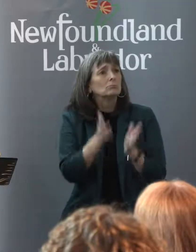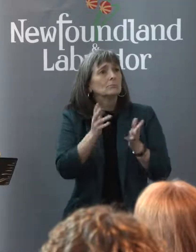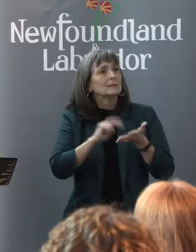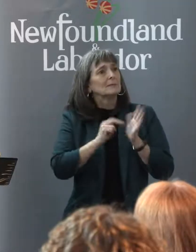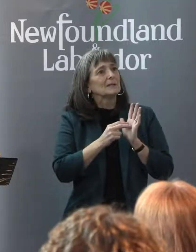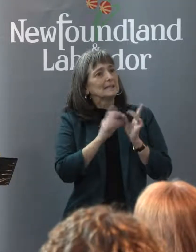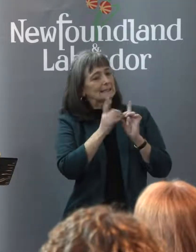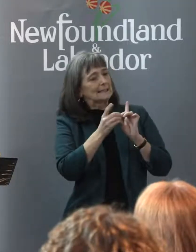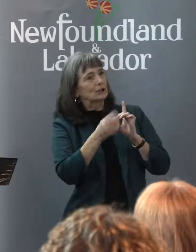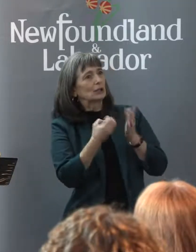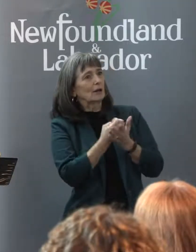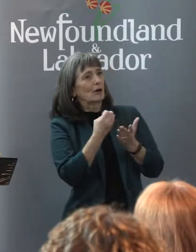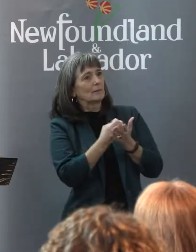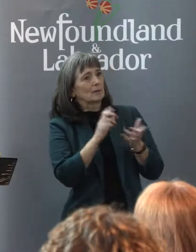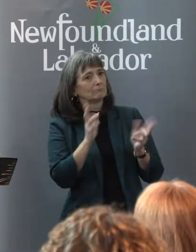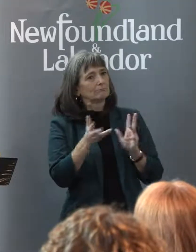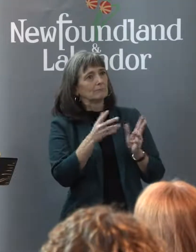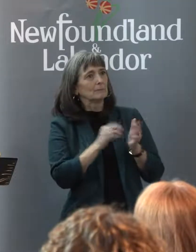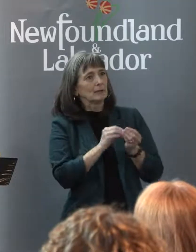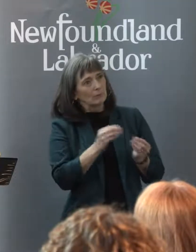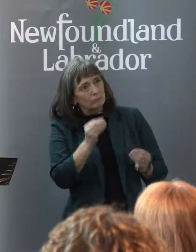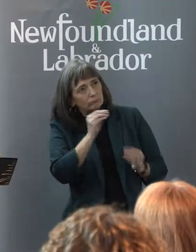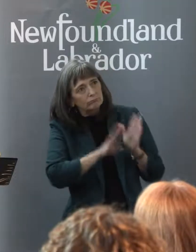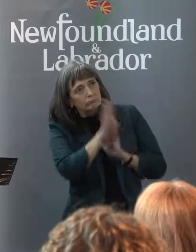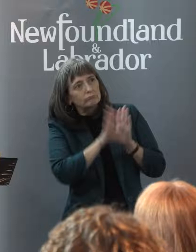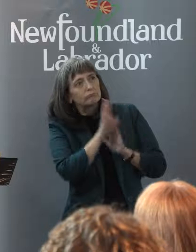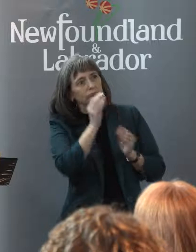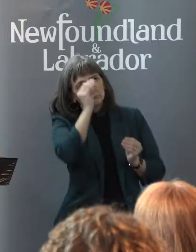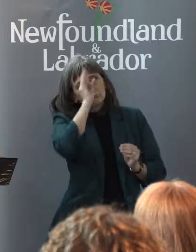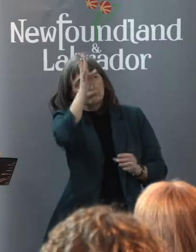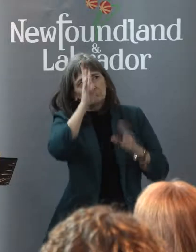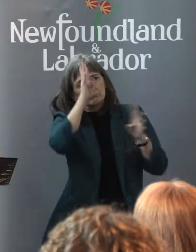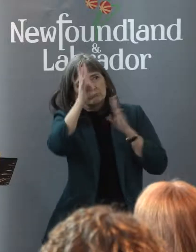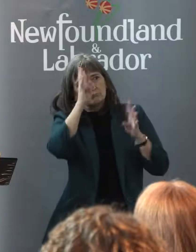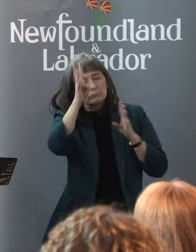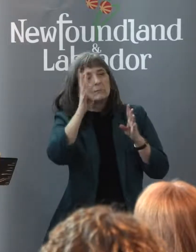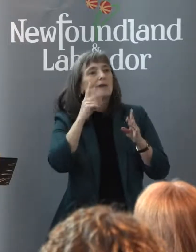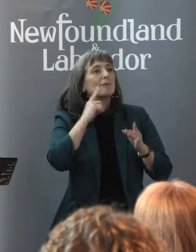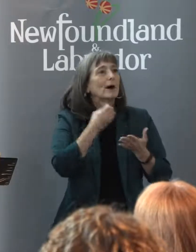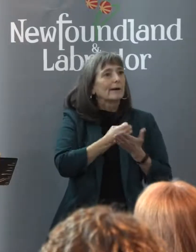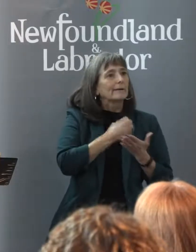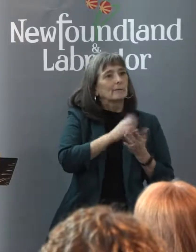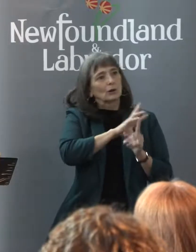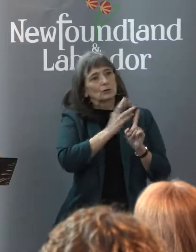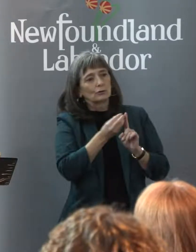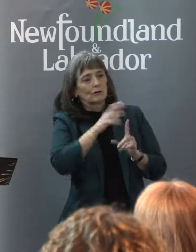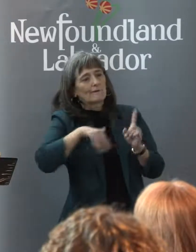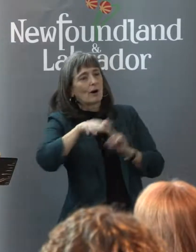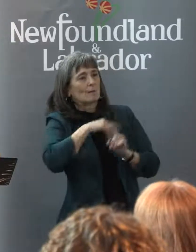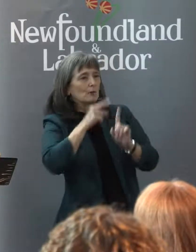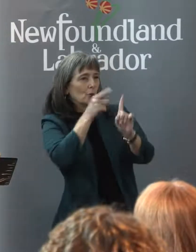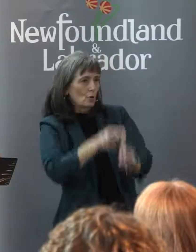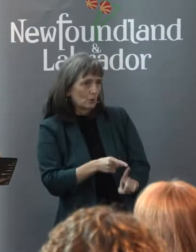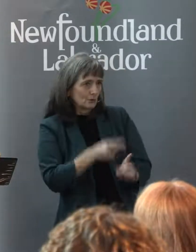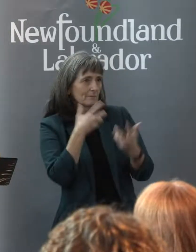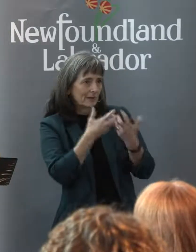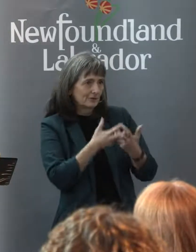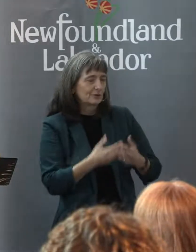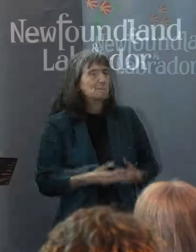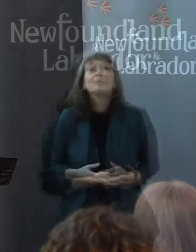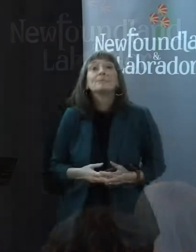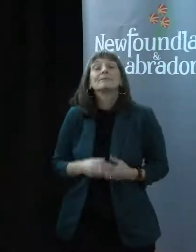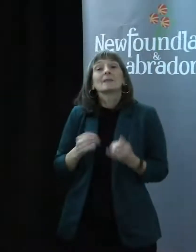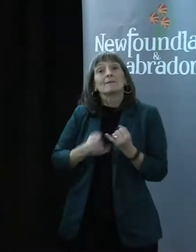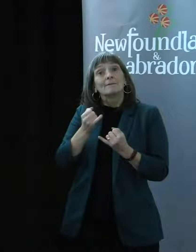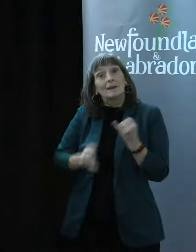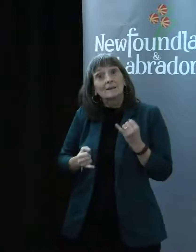digital economy and encouraging innovation to meet economic, social, and environmental objectives. And